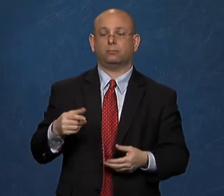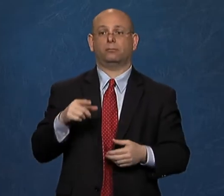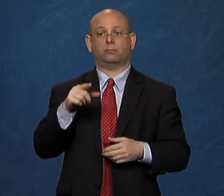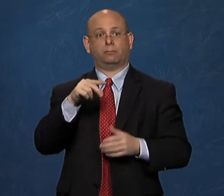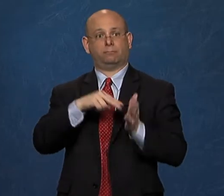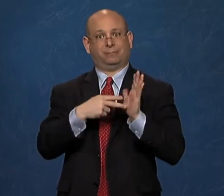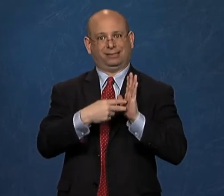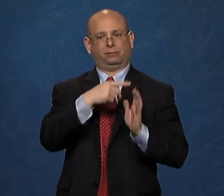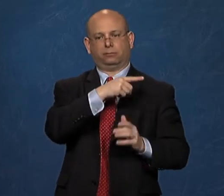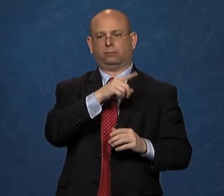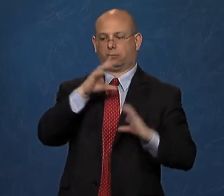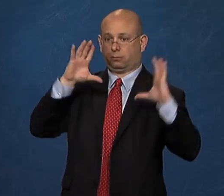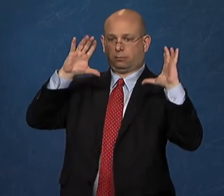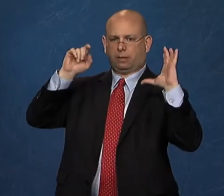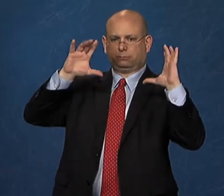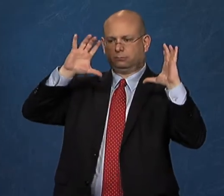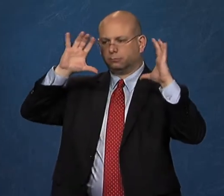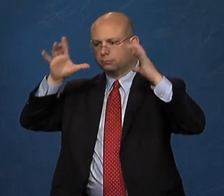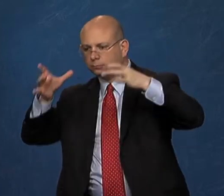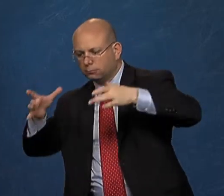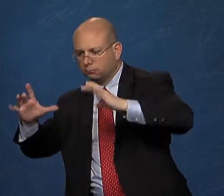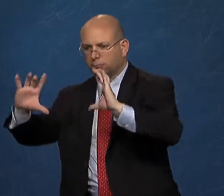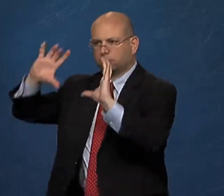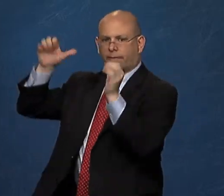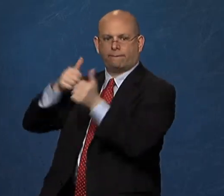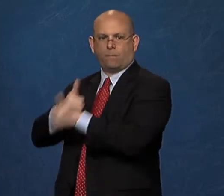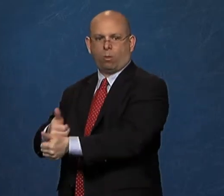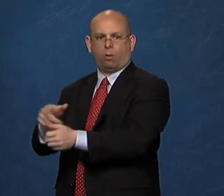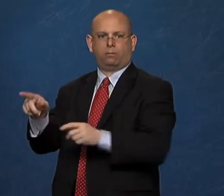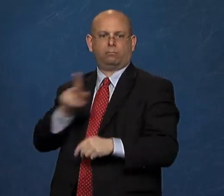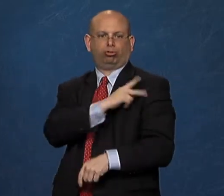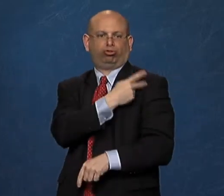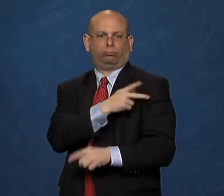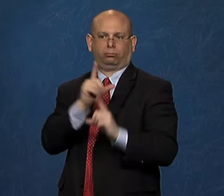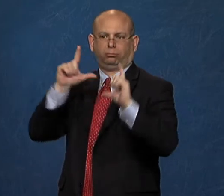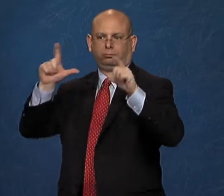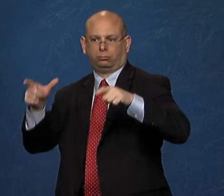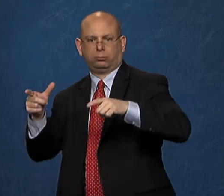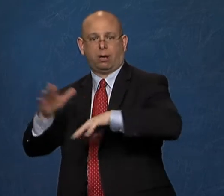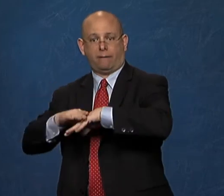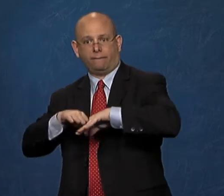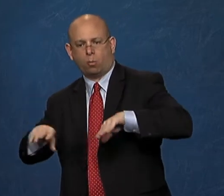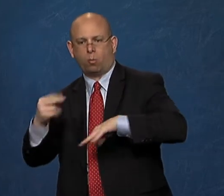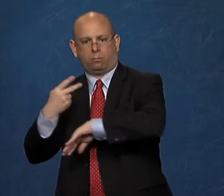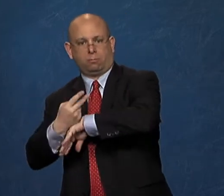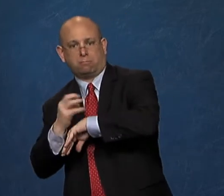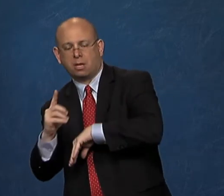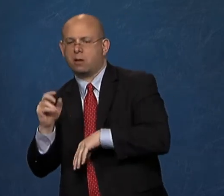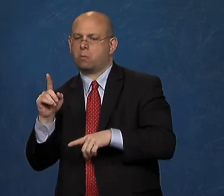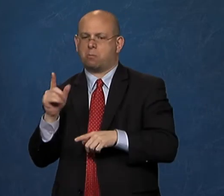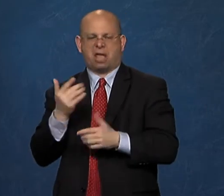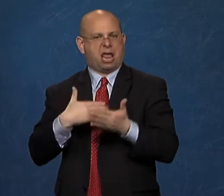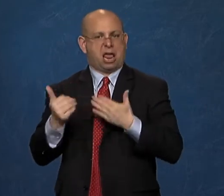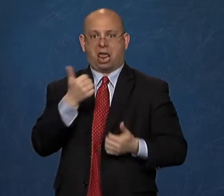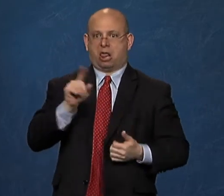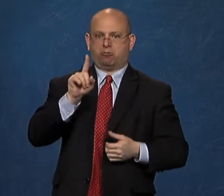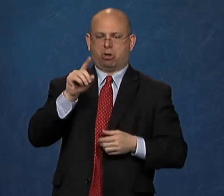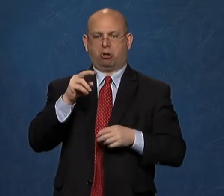floor, in whatever position that individual is, the screen or camera has to be located in such a way that the positioning allows for clear